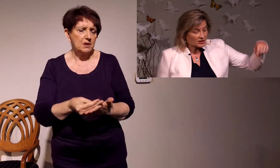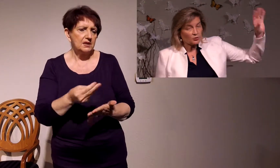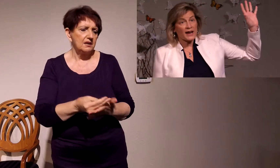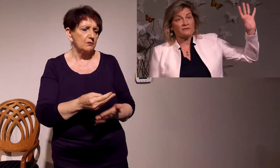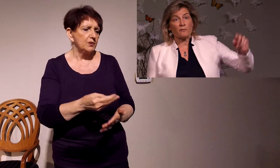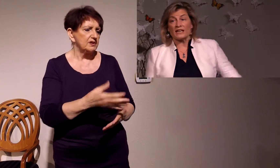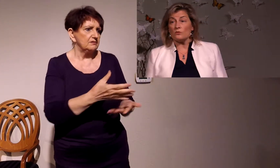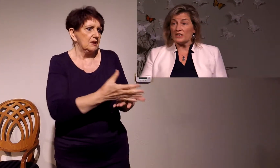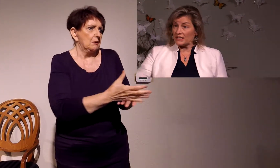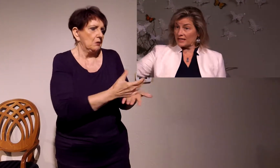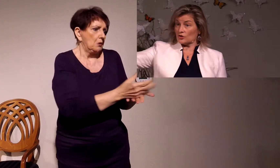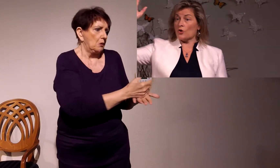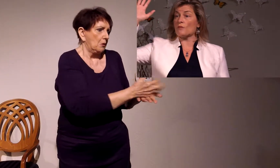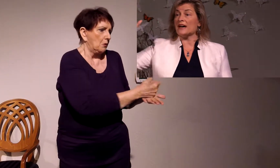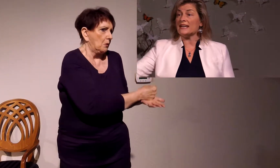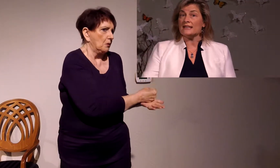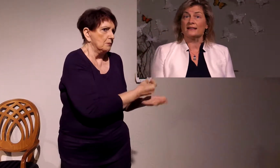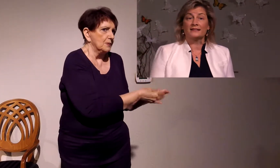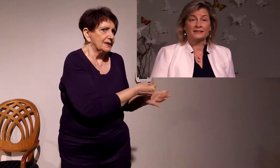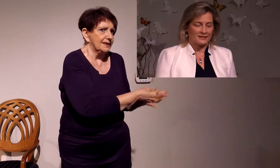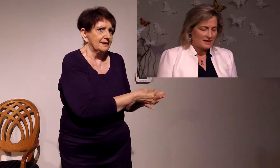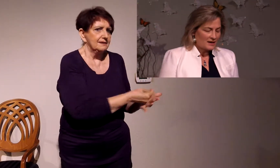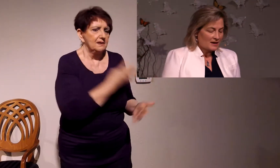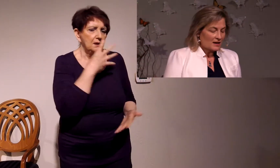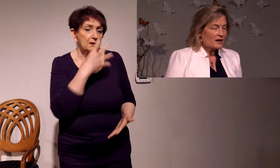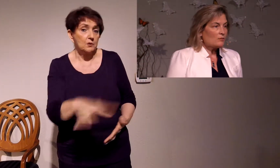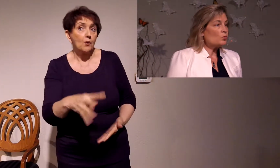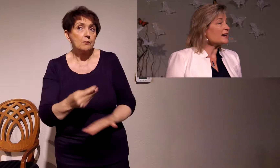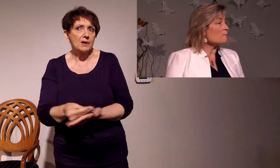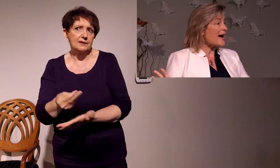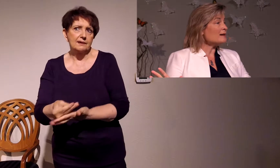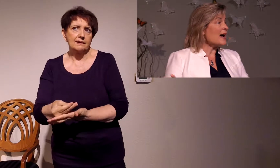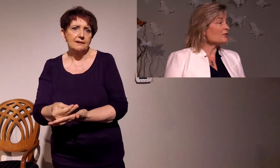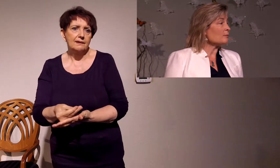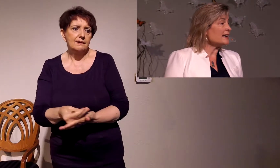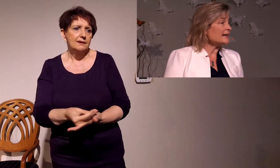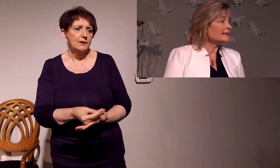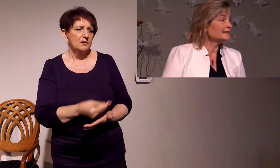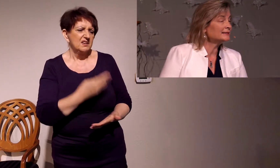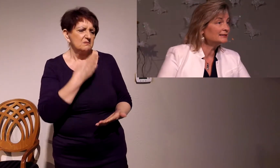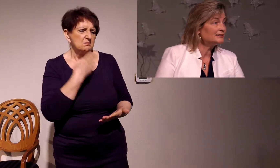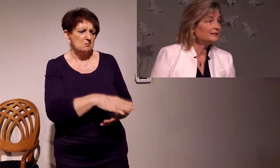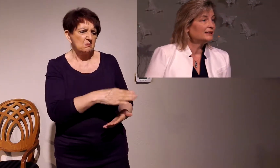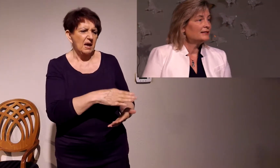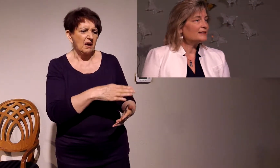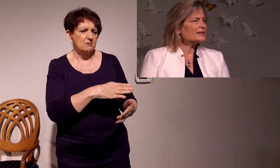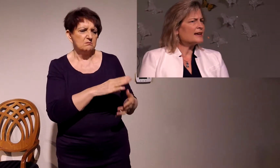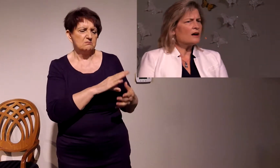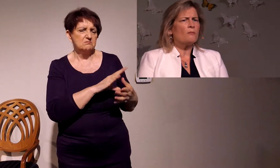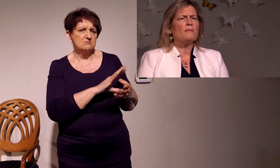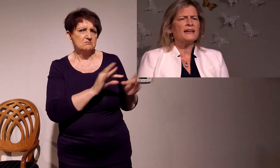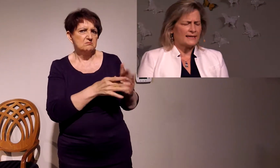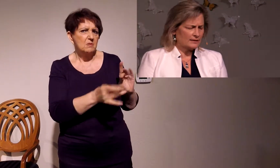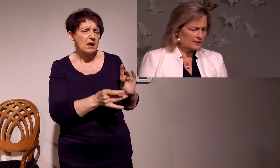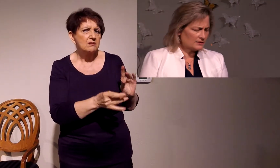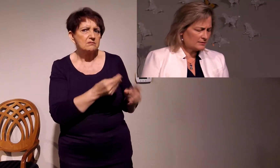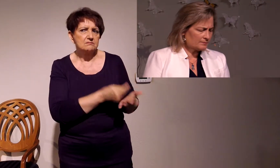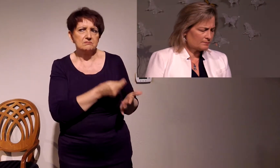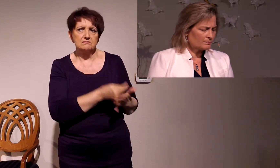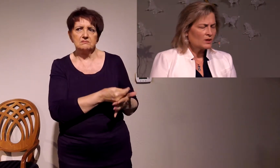money. We can crave money. We can ignore money. We can badmouth money. This thing called